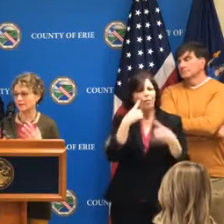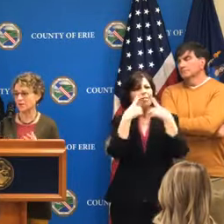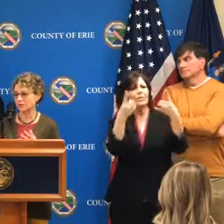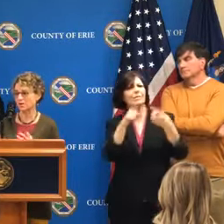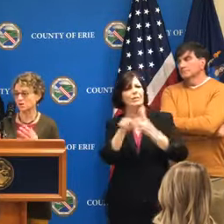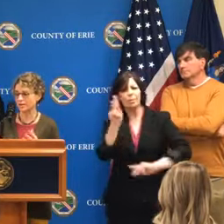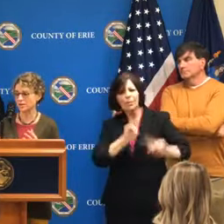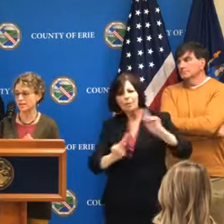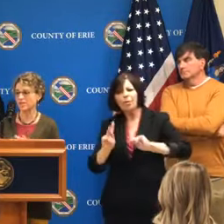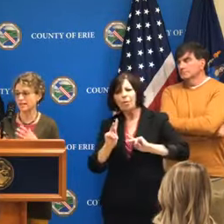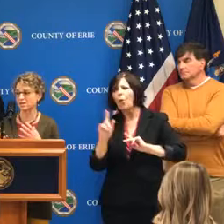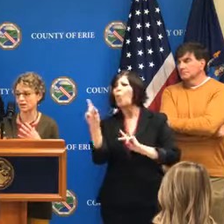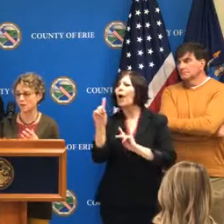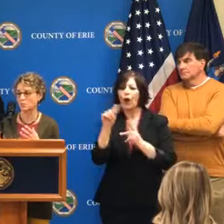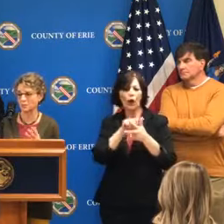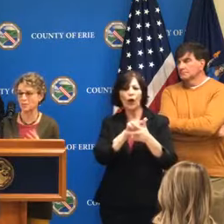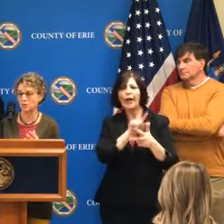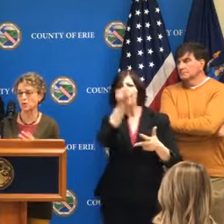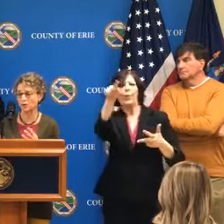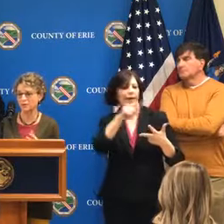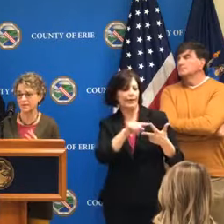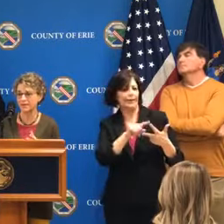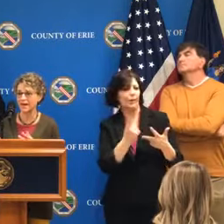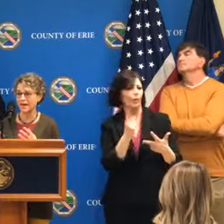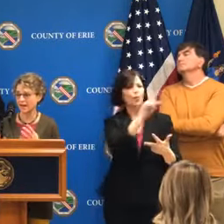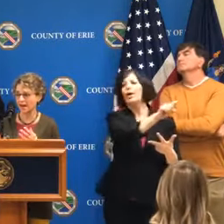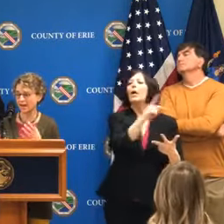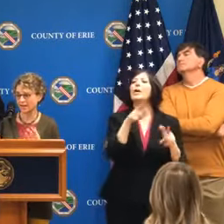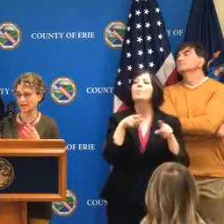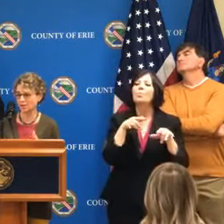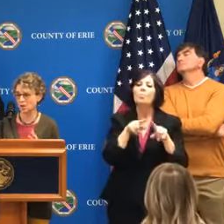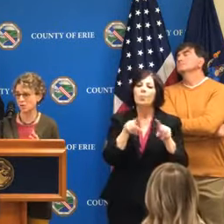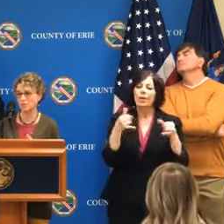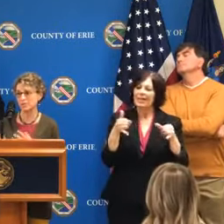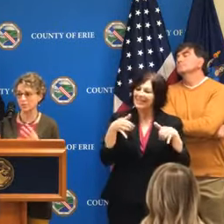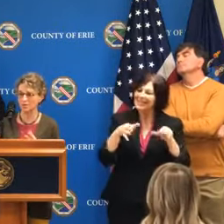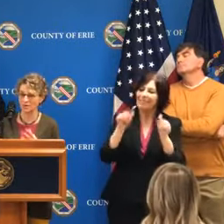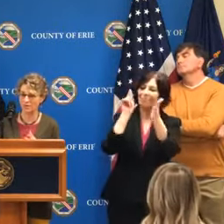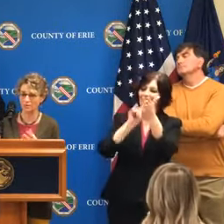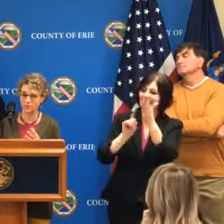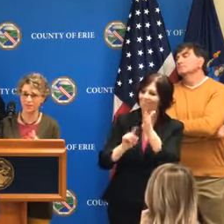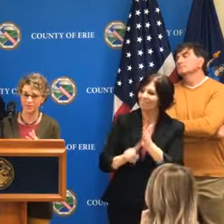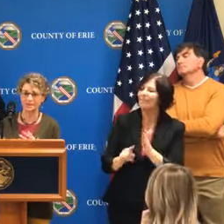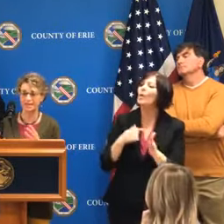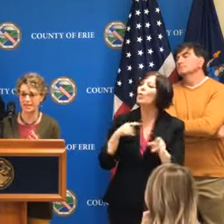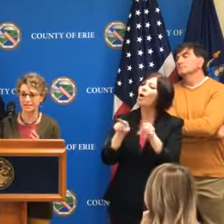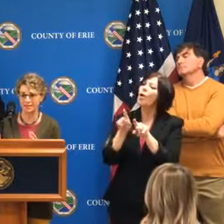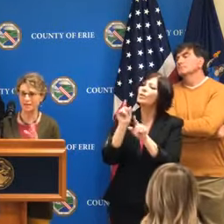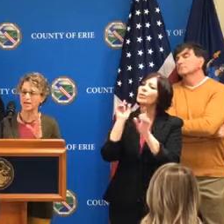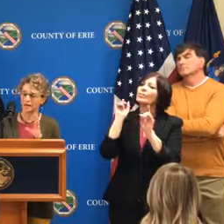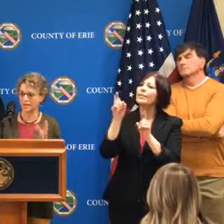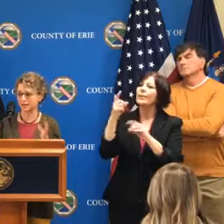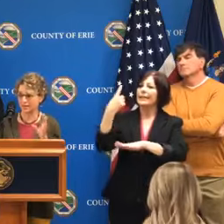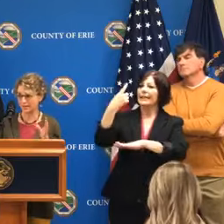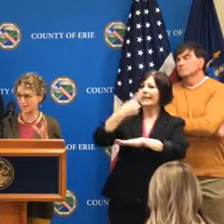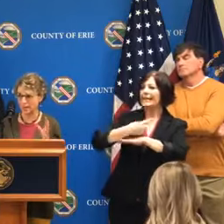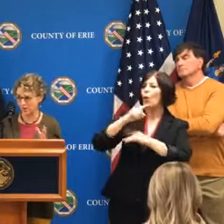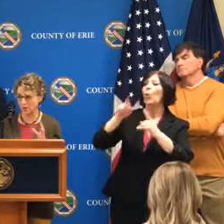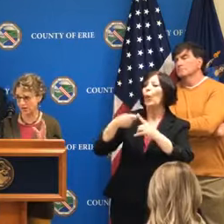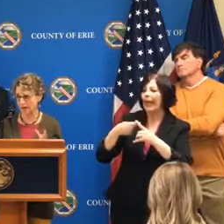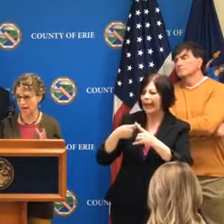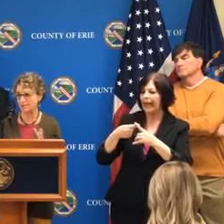of those locations that where people could have been exposed, and we would also give like the dates and like kind of